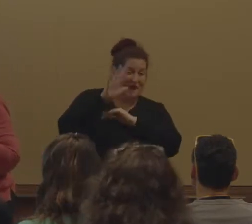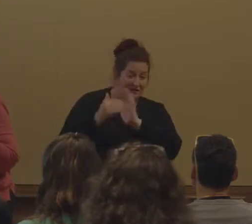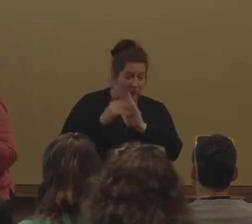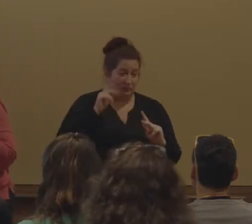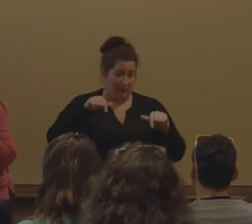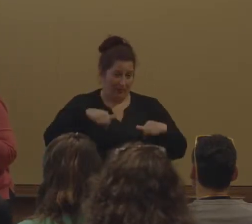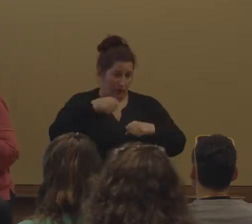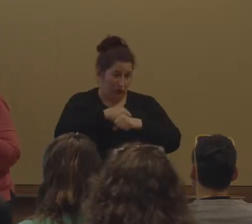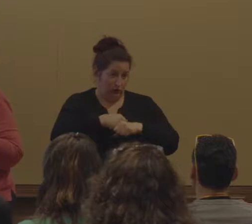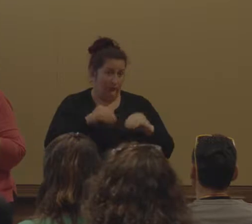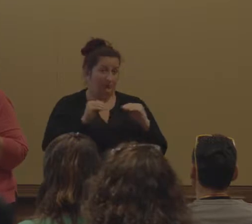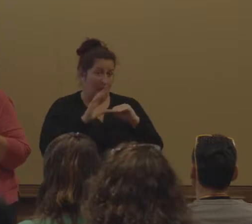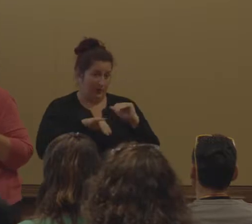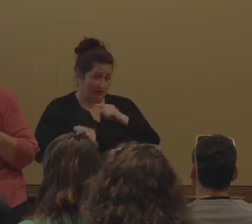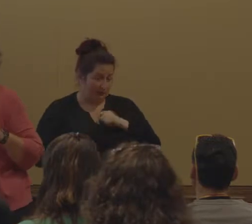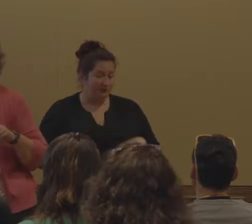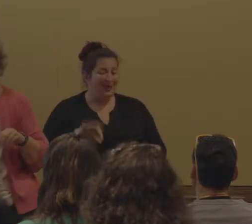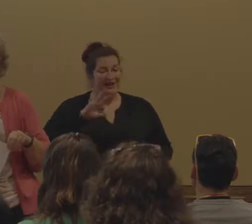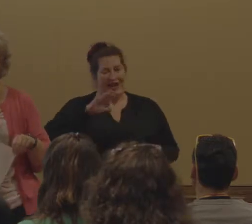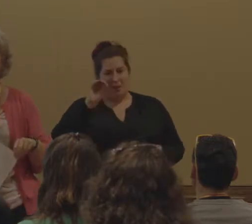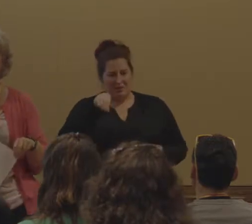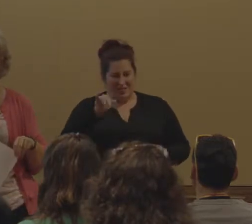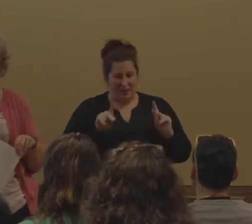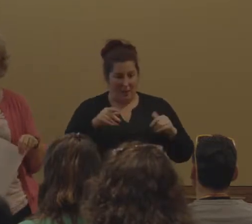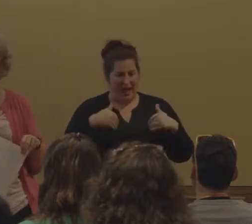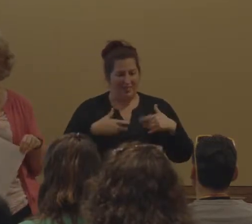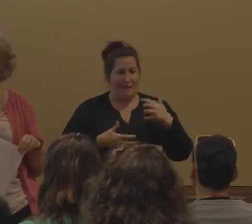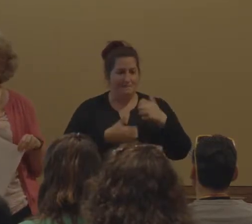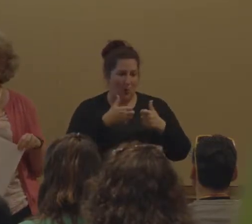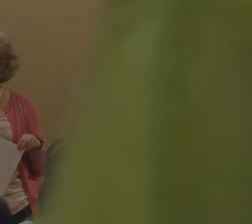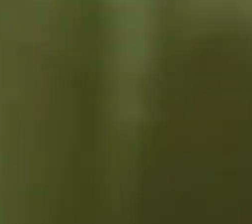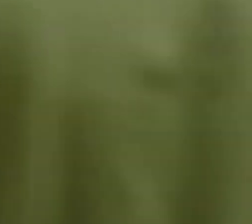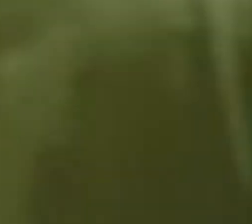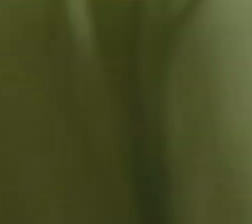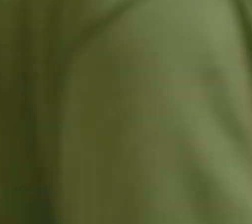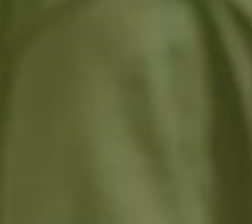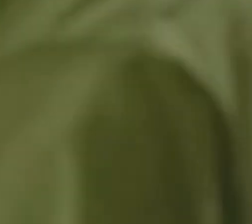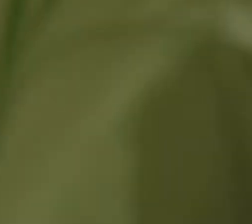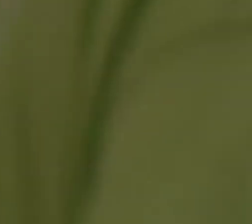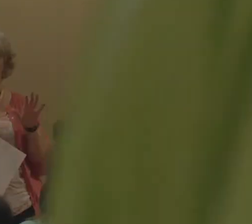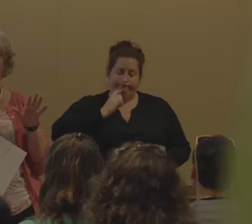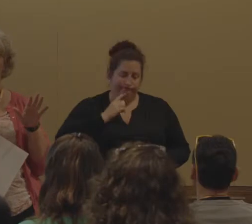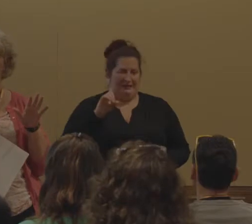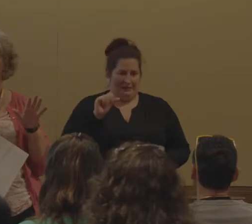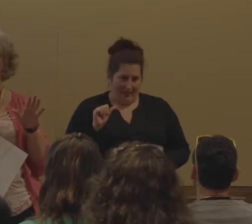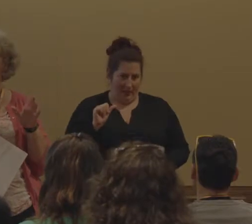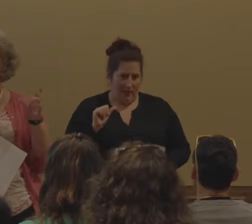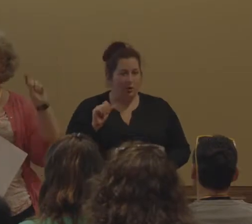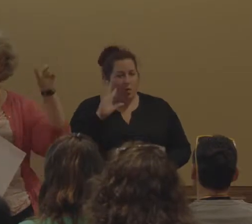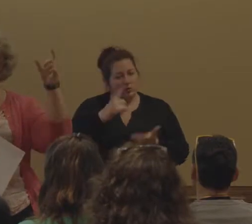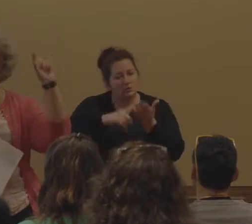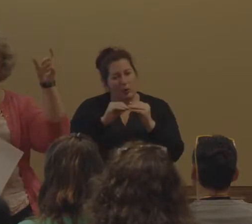year. 98% of the people that we placed had a most significant or a significant disability, and we're going to talk a little bit later